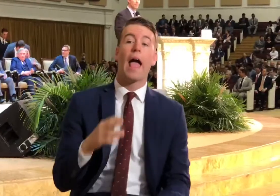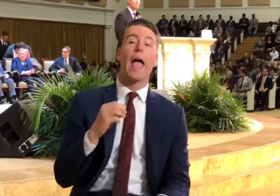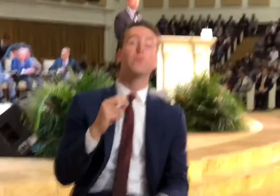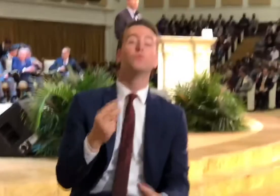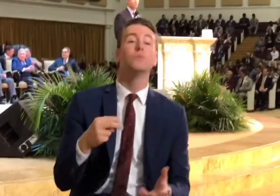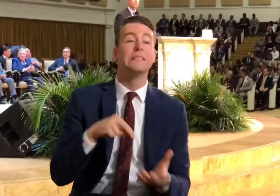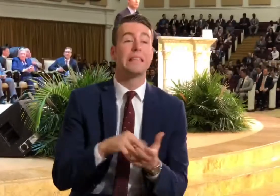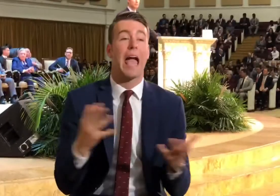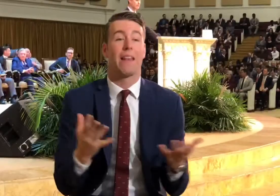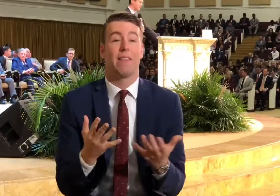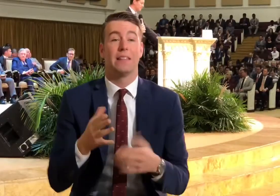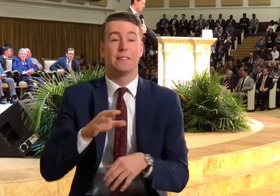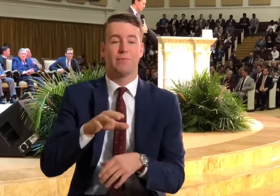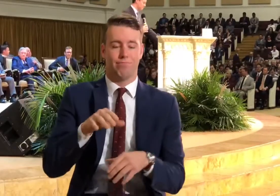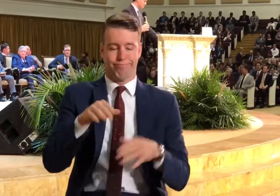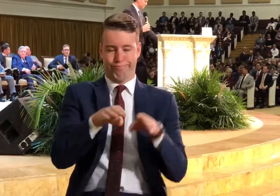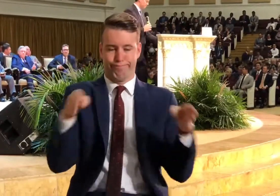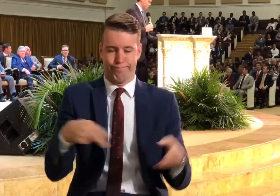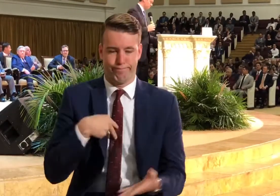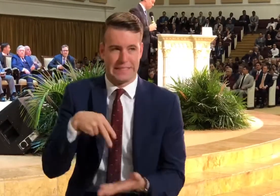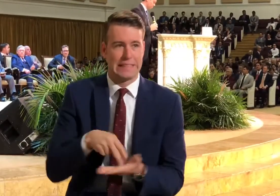to stand in this pulpit.